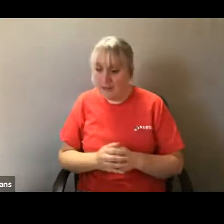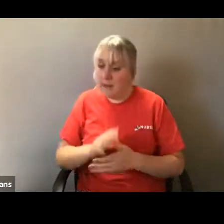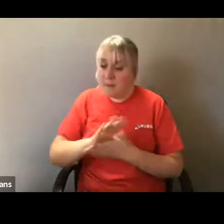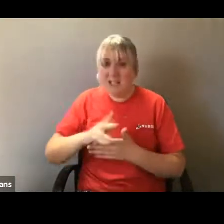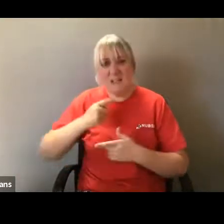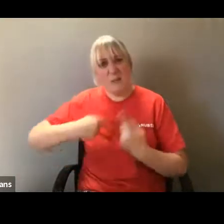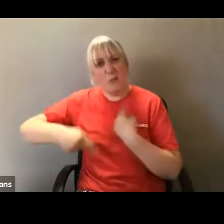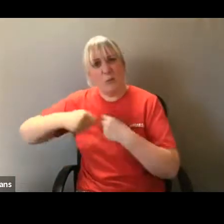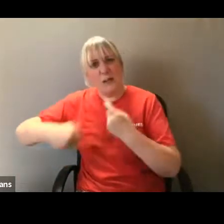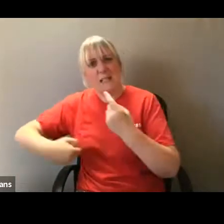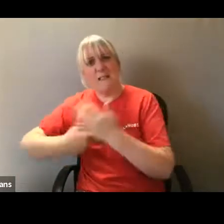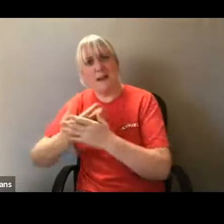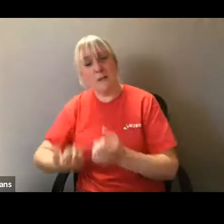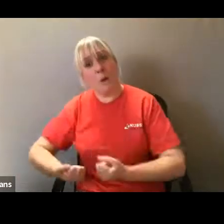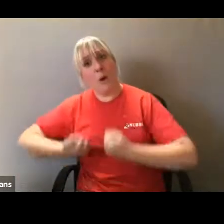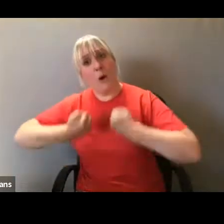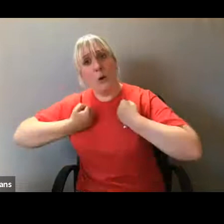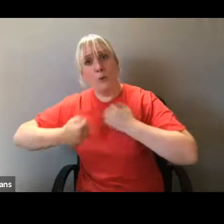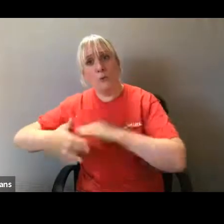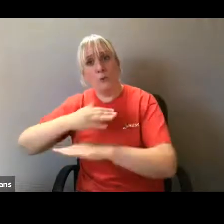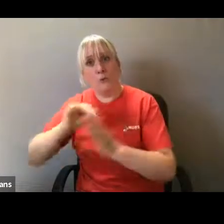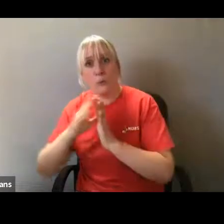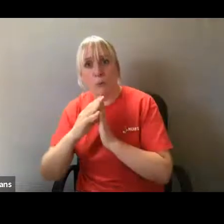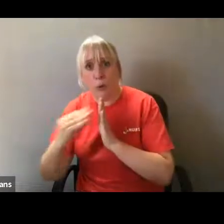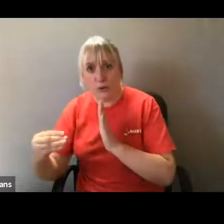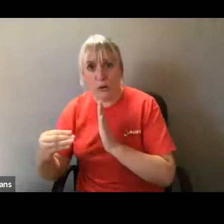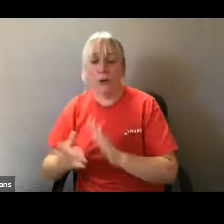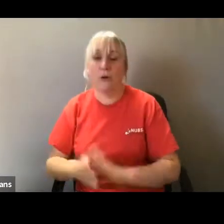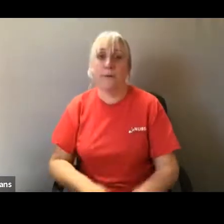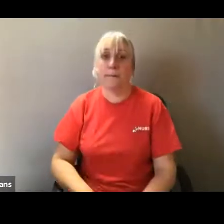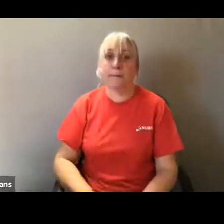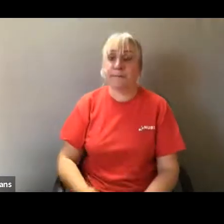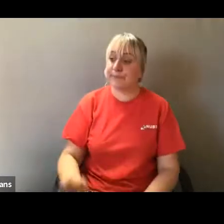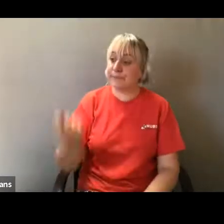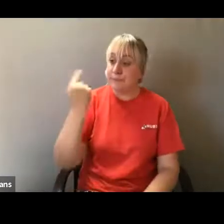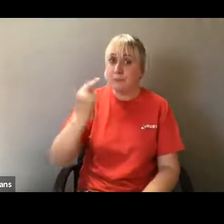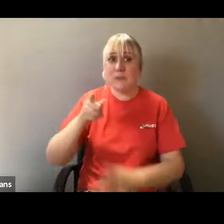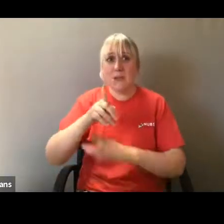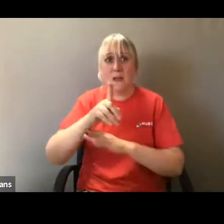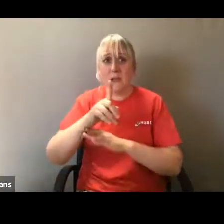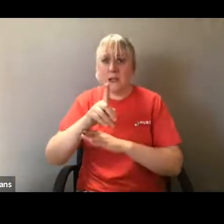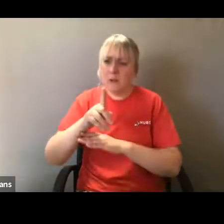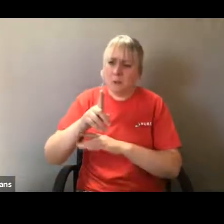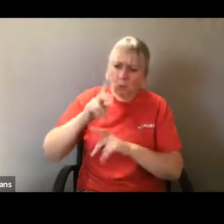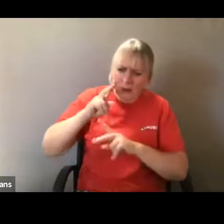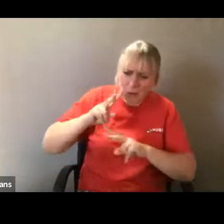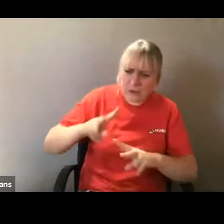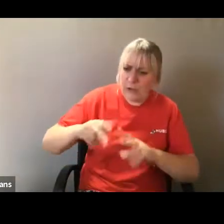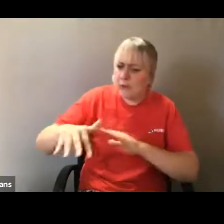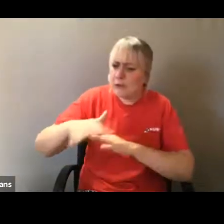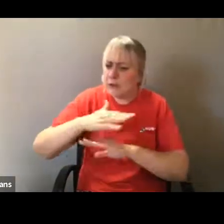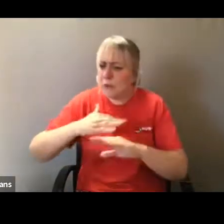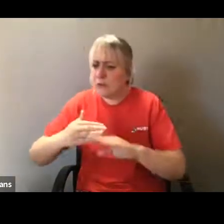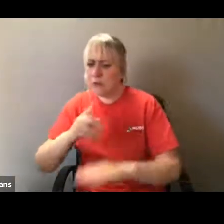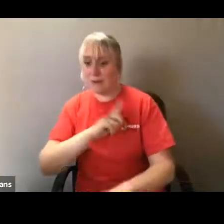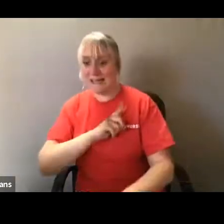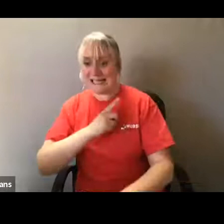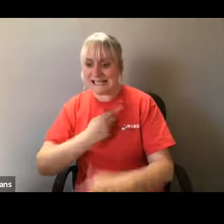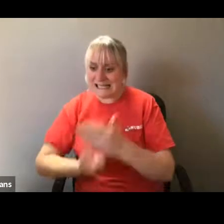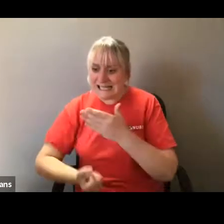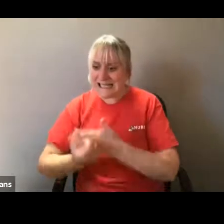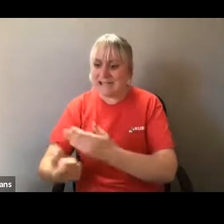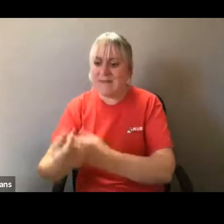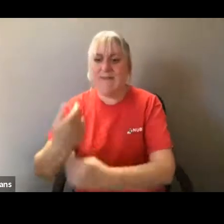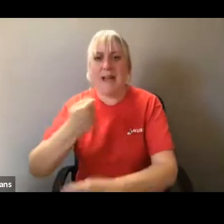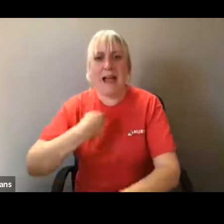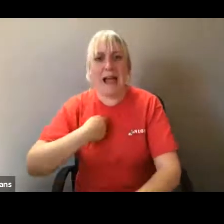social model. We were focused at that time on the social causes of our impairment, and